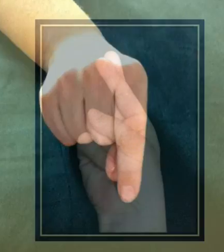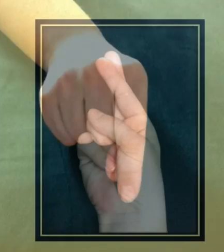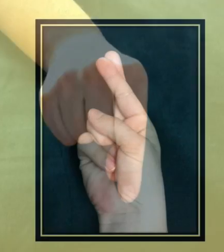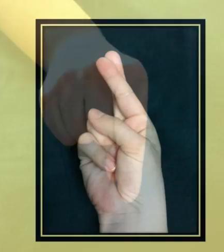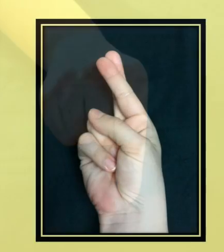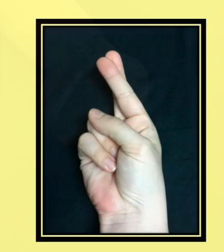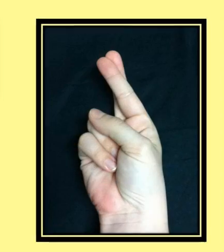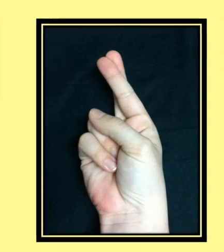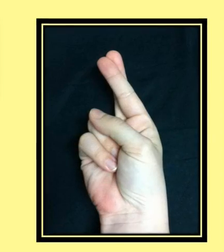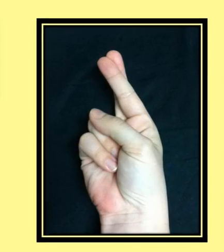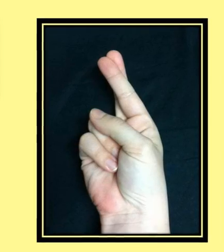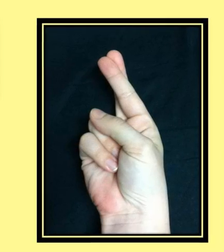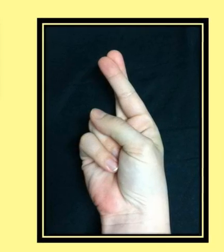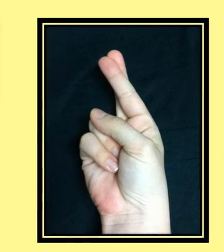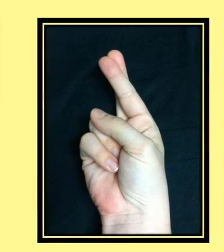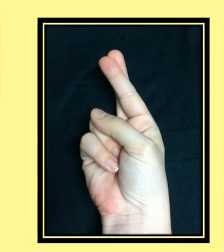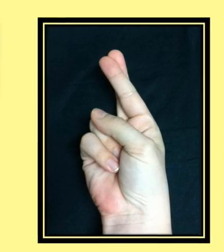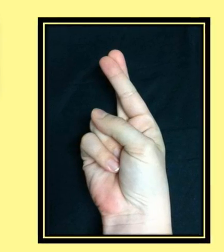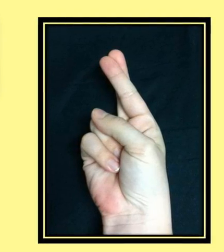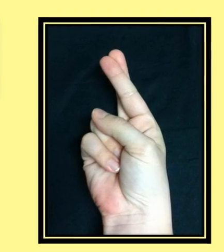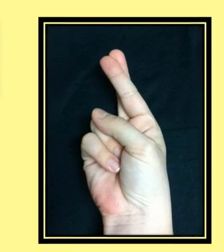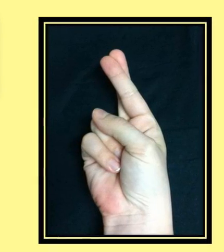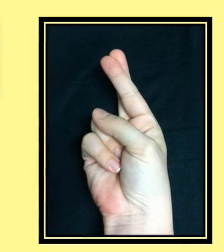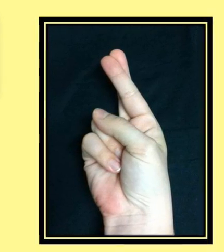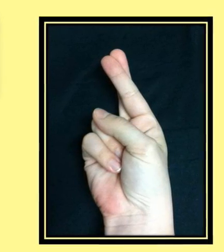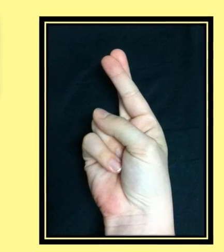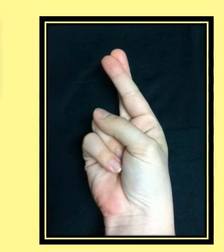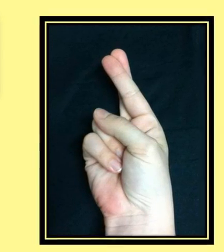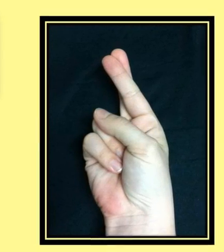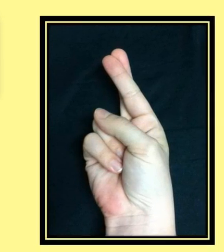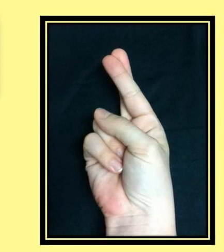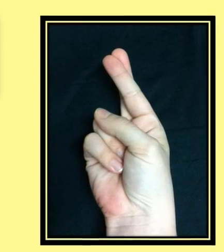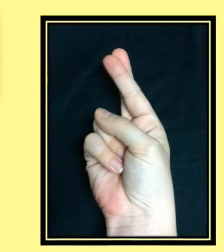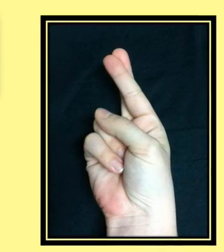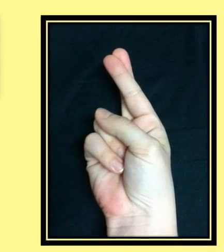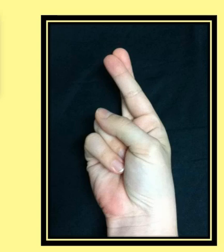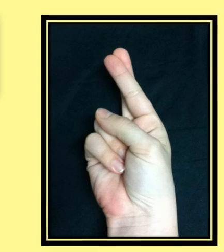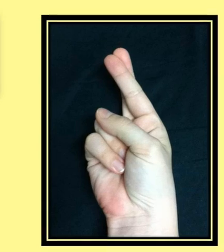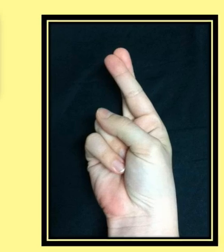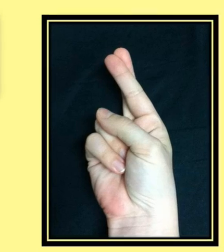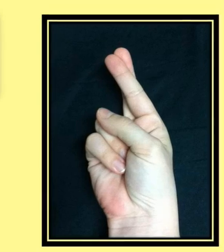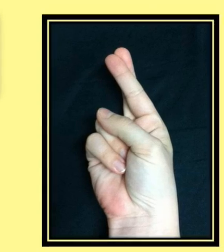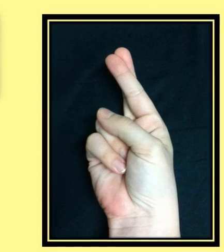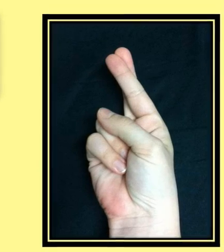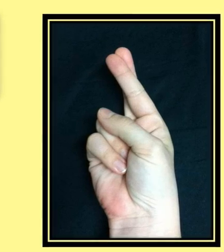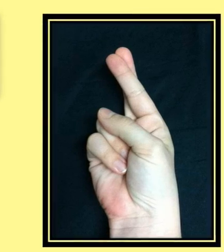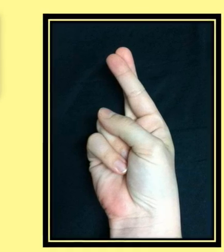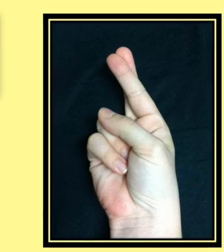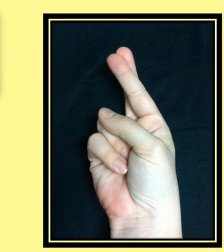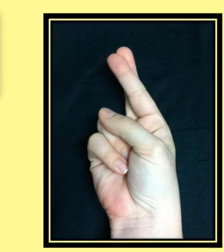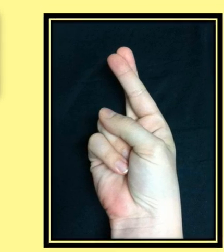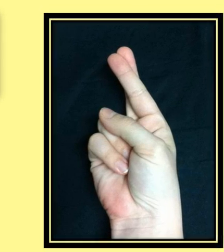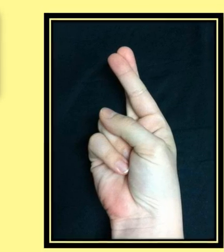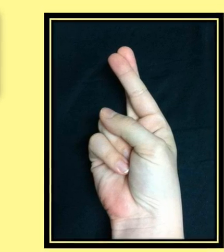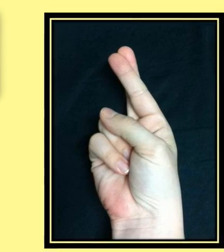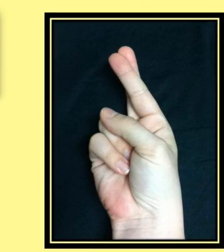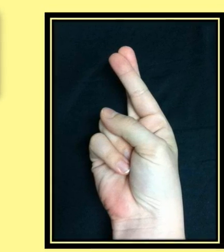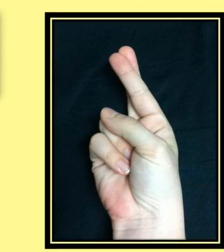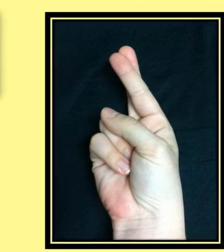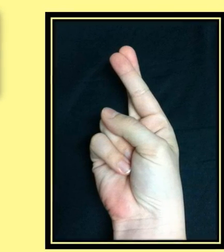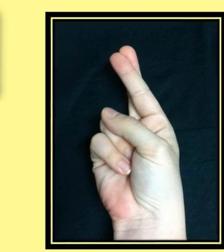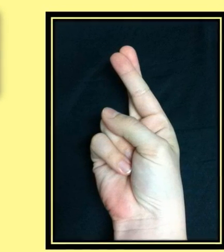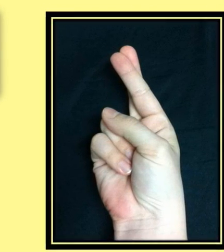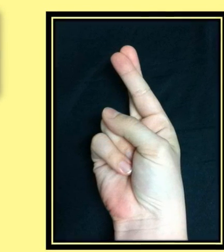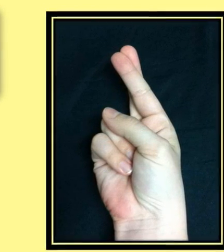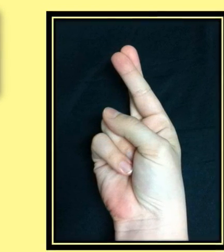ground. R is for raccoon. To make the sign for the letter R, you first want to completely bend your